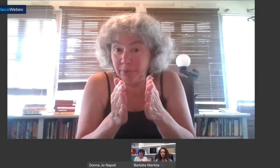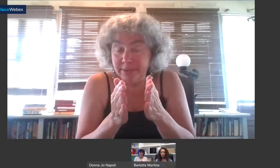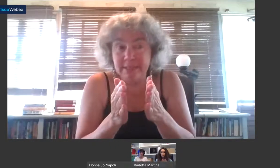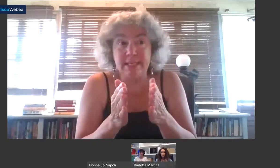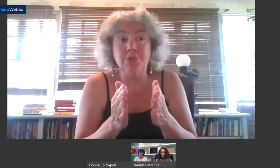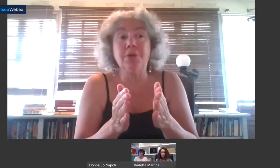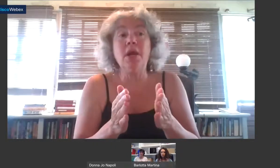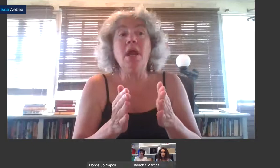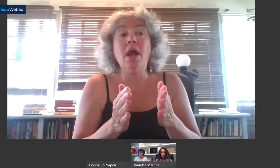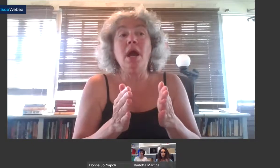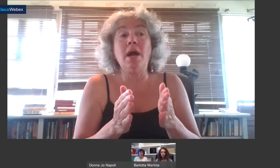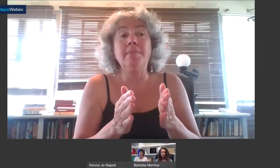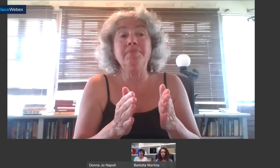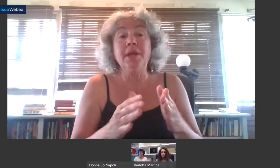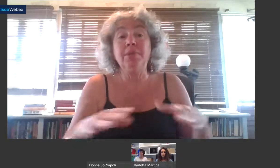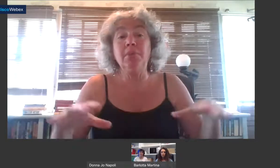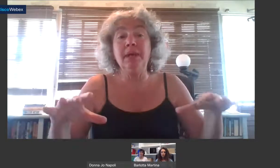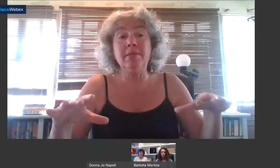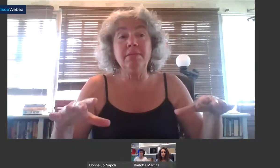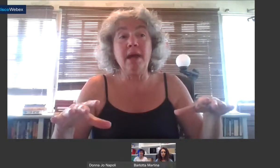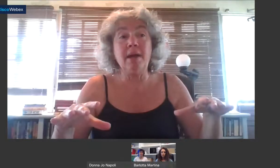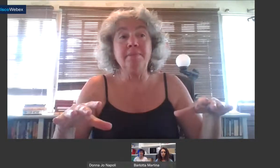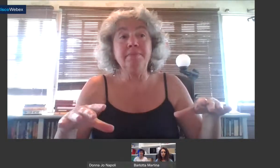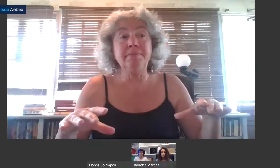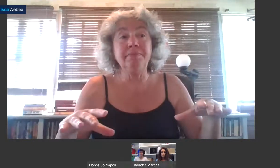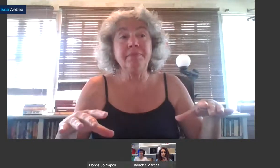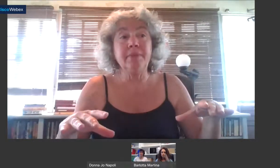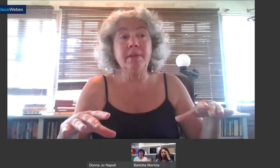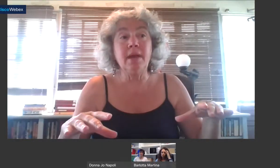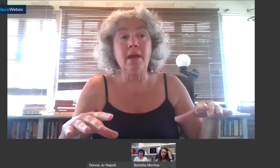the center. But with,